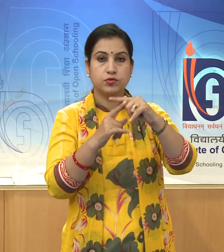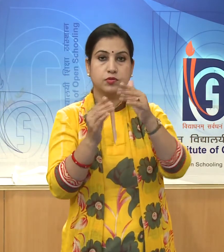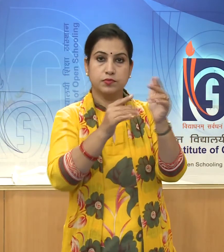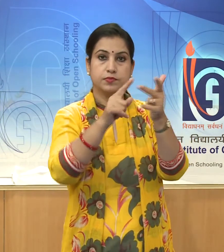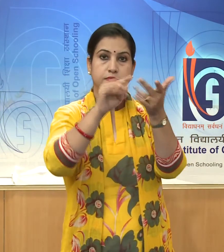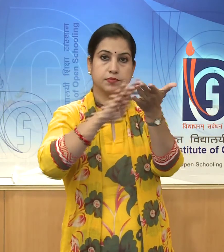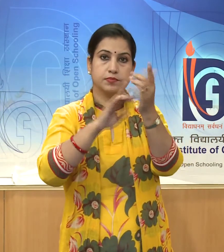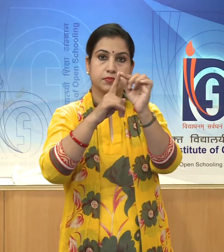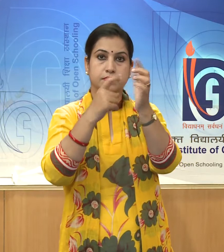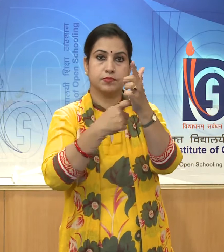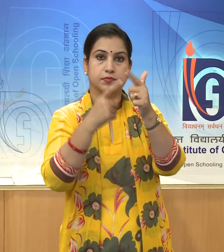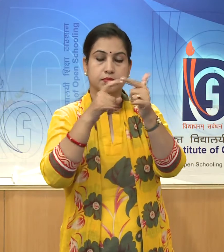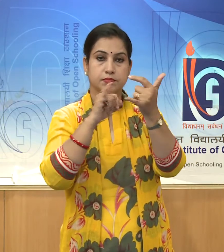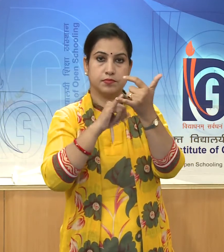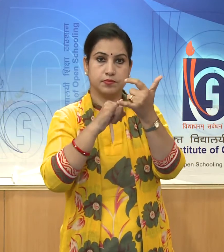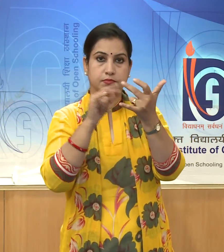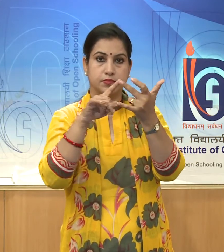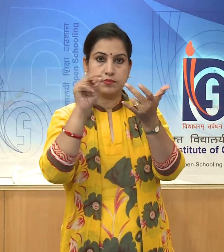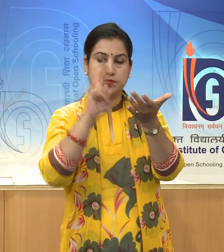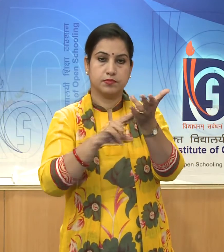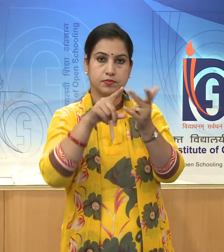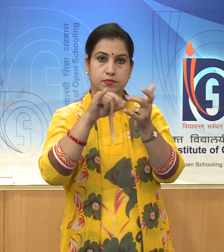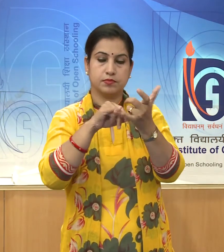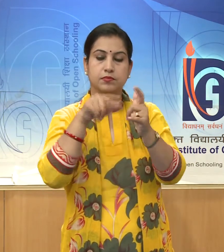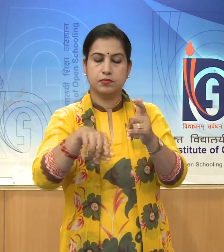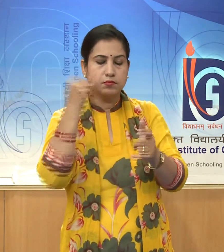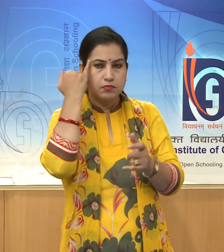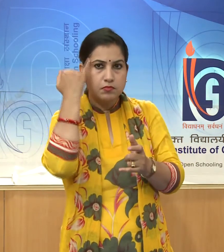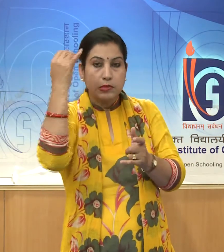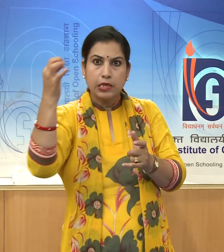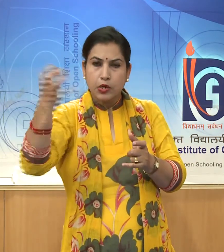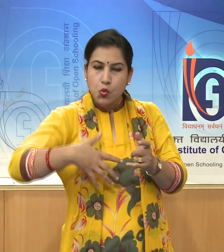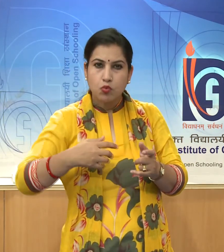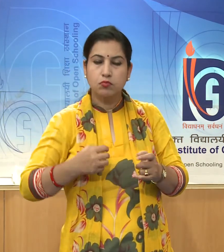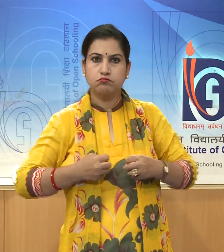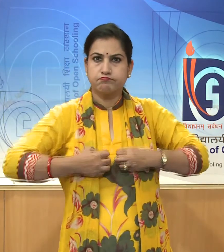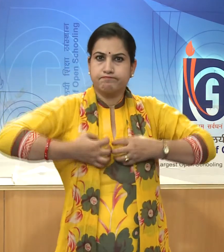who explored new means of expression.